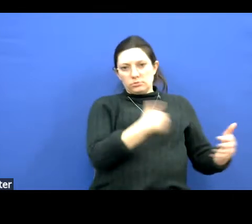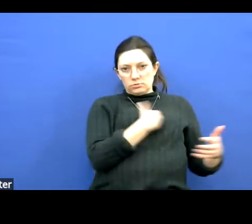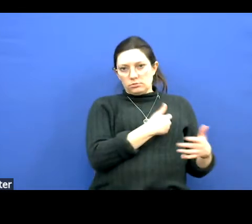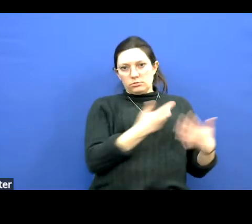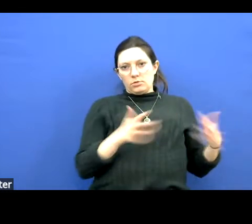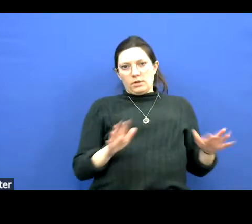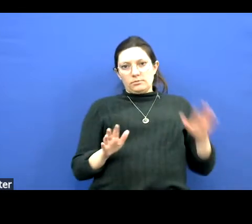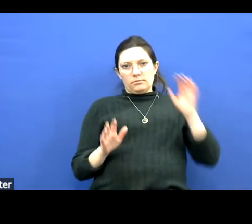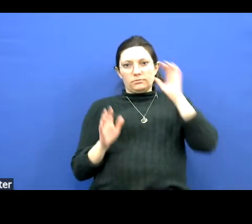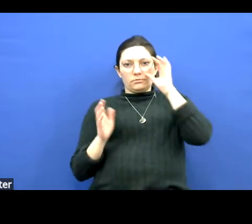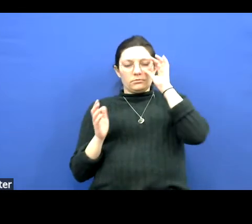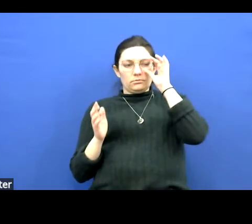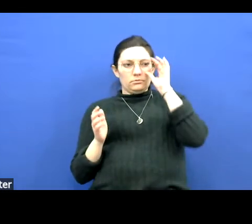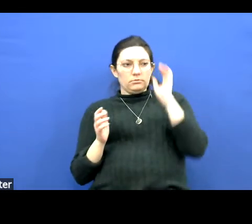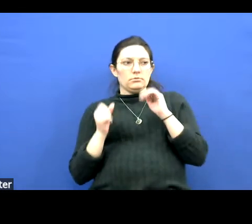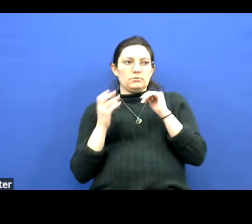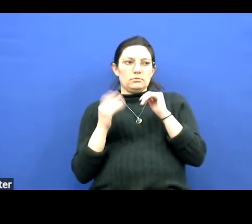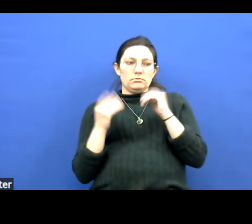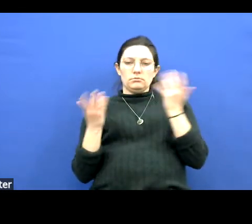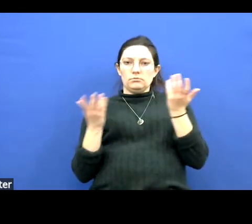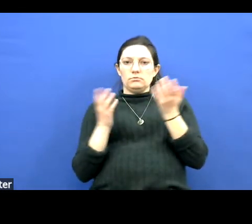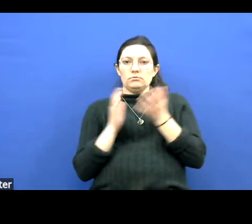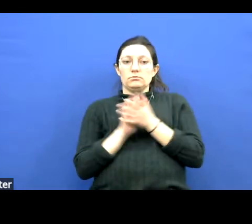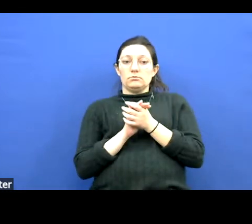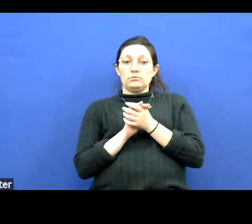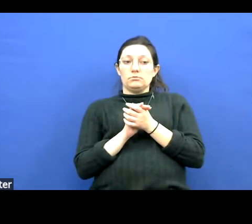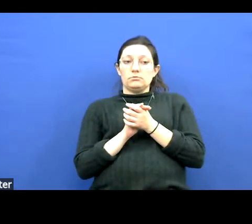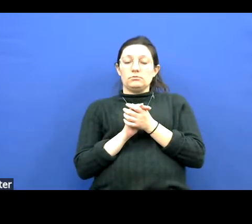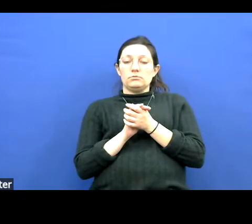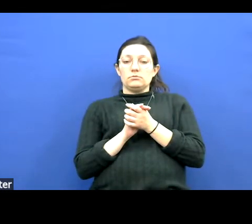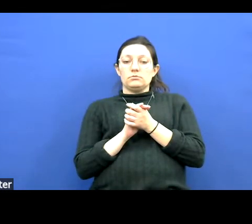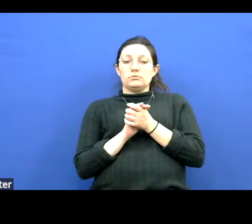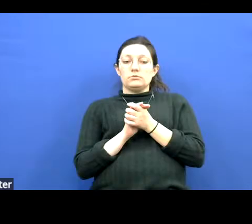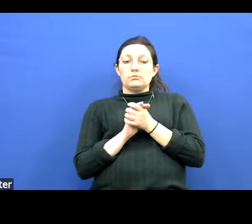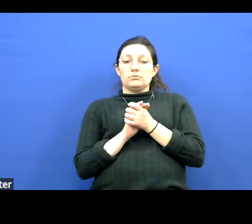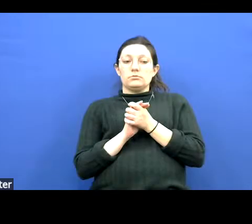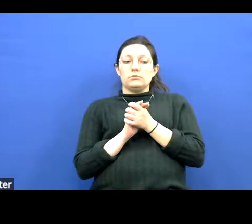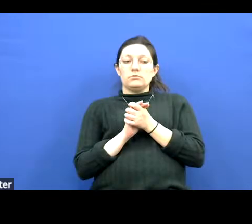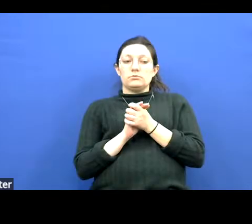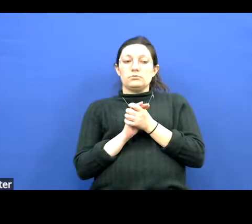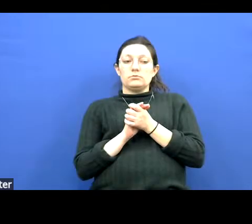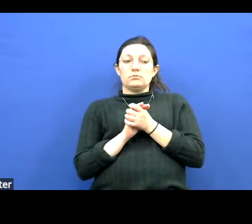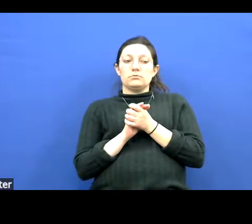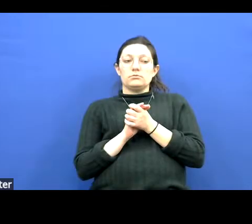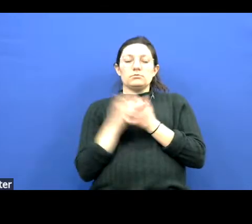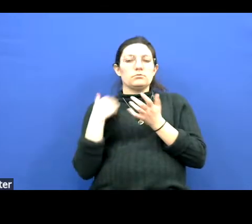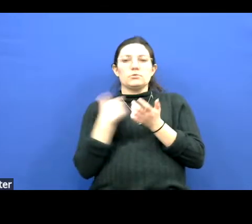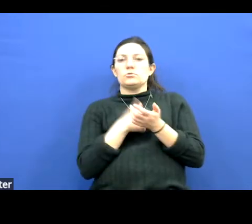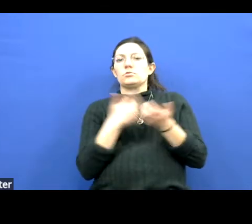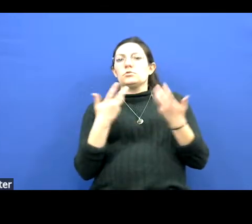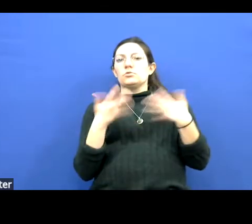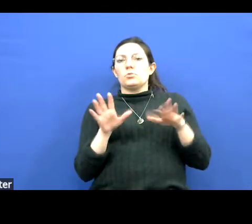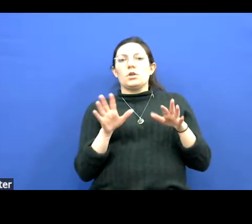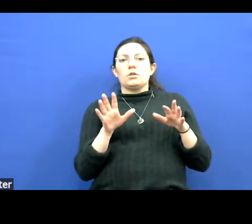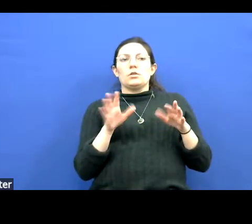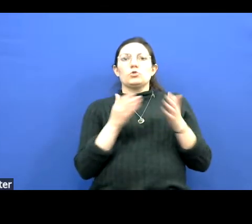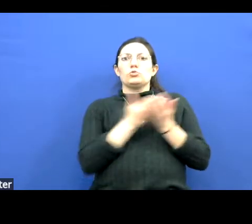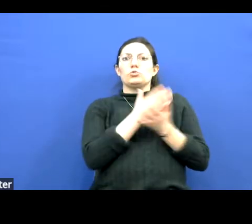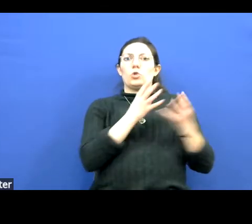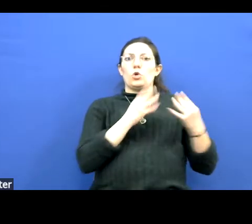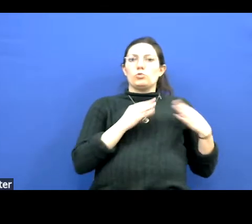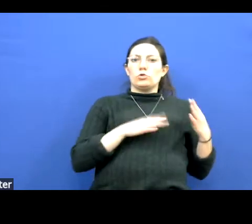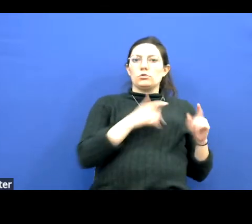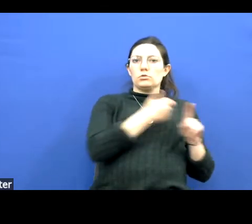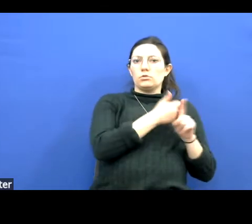don't just get, if they're subsequently sold, that the new owners don't destroy them, but it's also to protect them